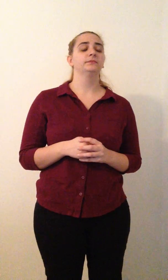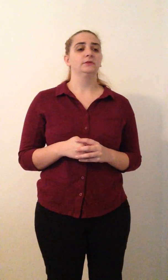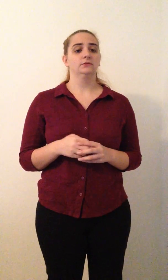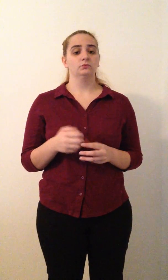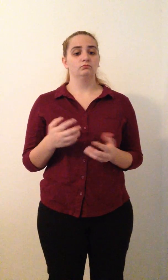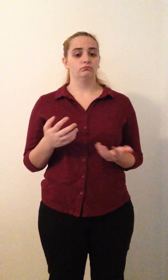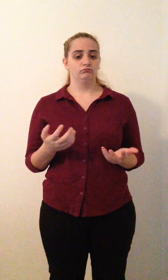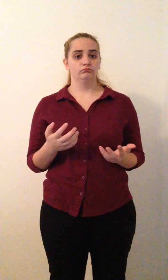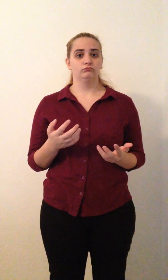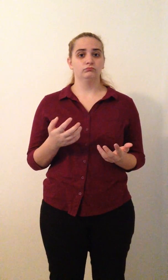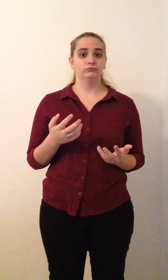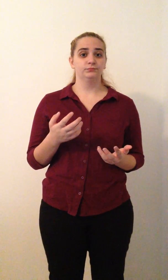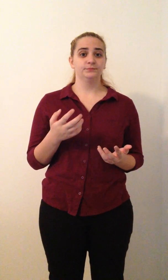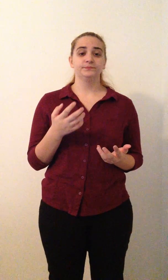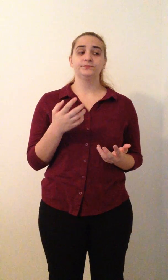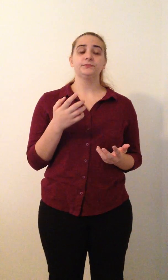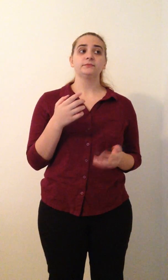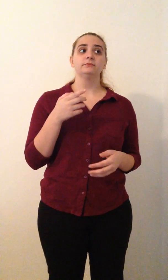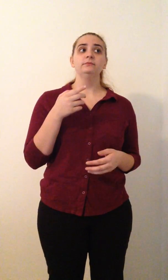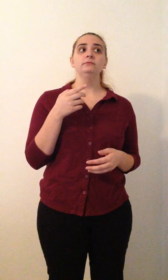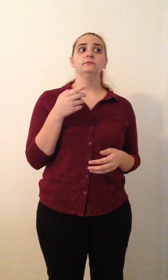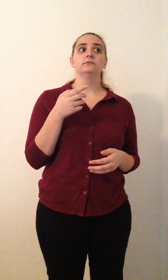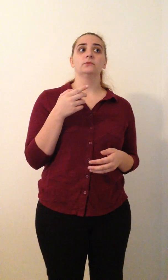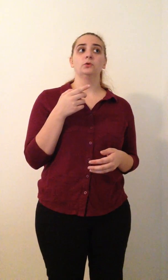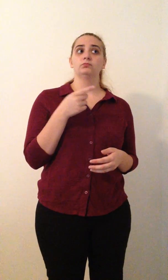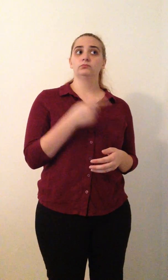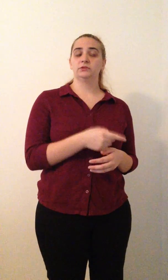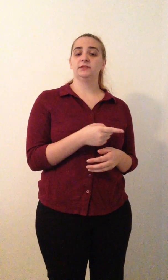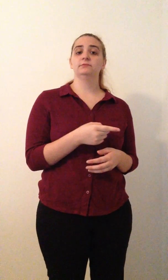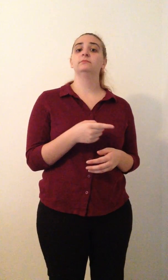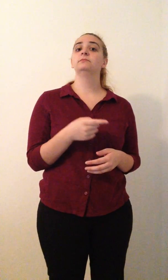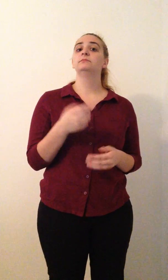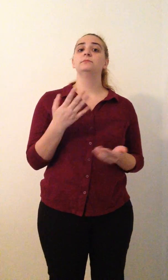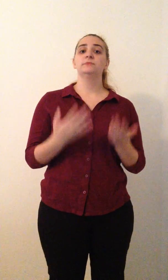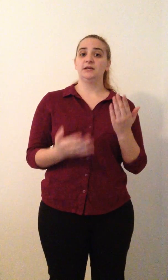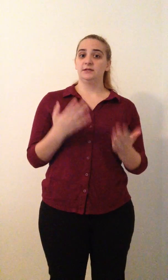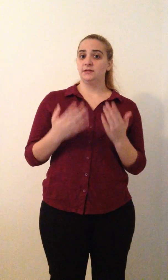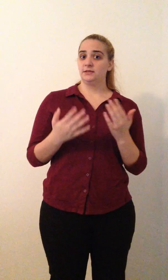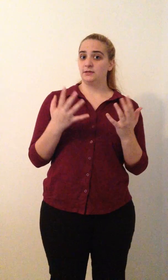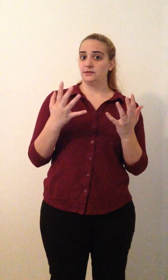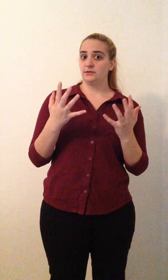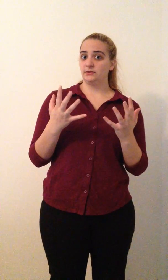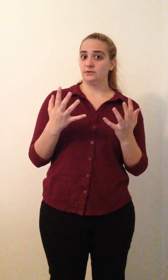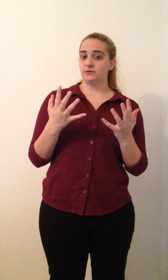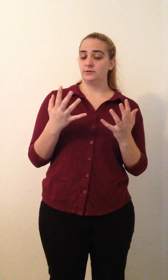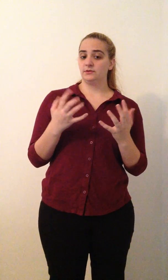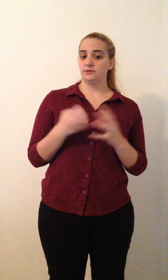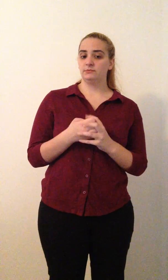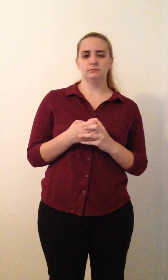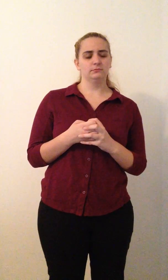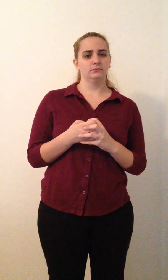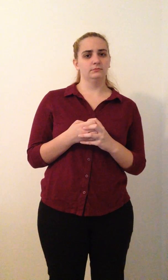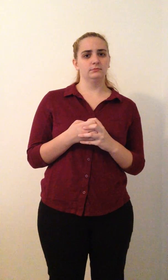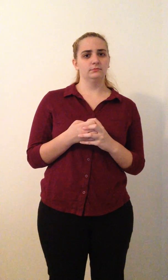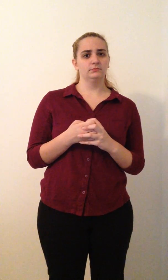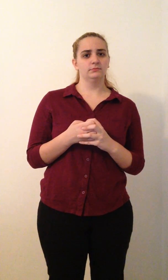child to get unconditional love since she's not getting it from her spouse. So what